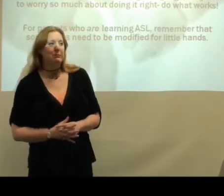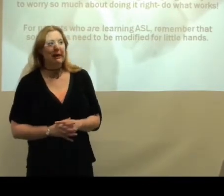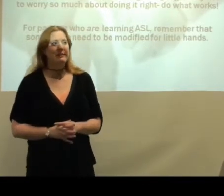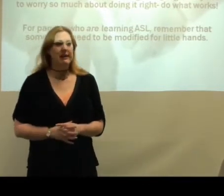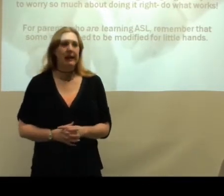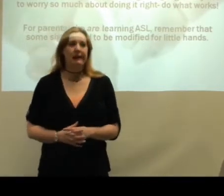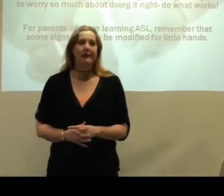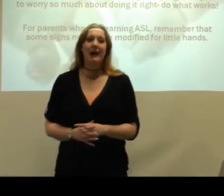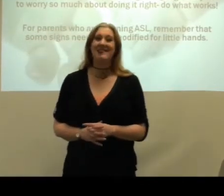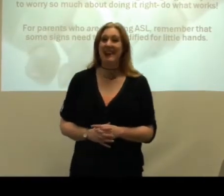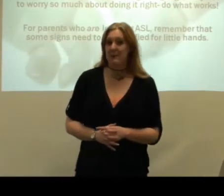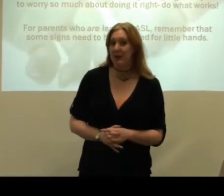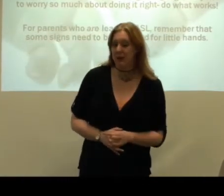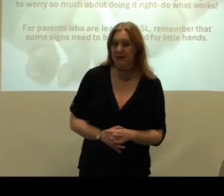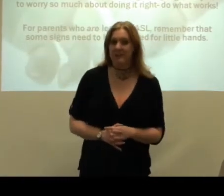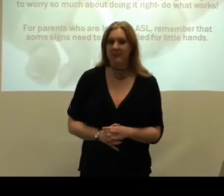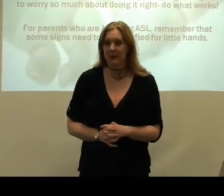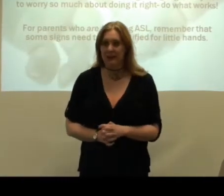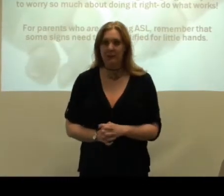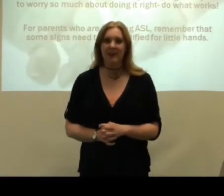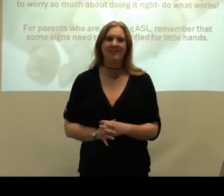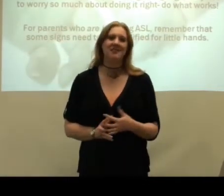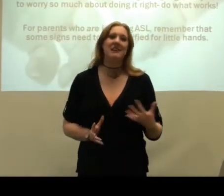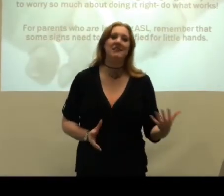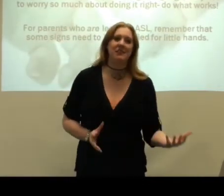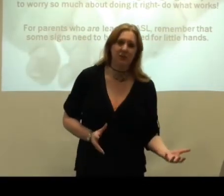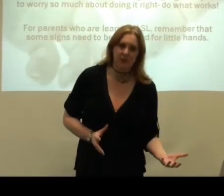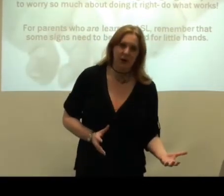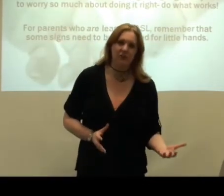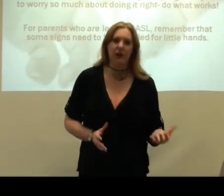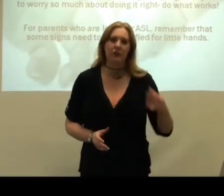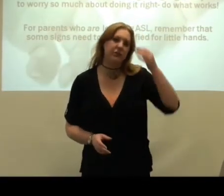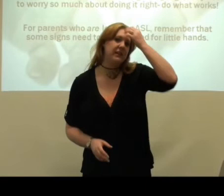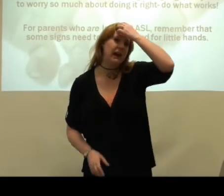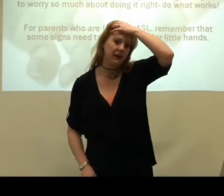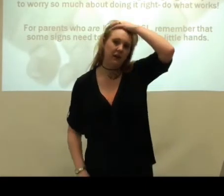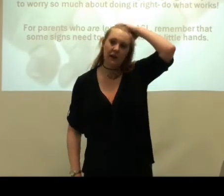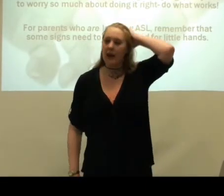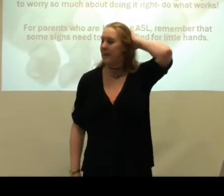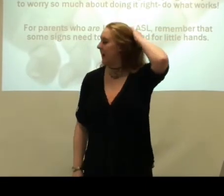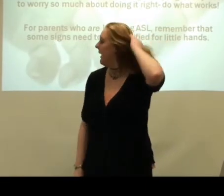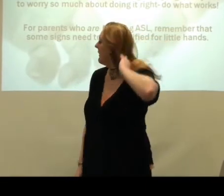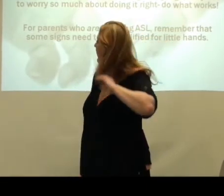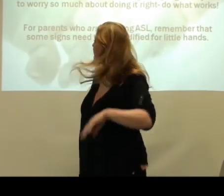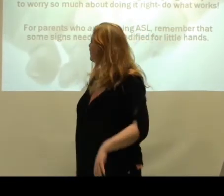might say a name a little bit differently because it's easier for a child to say and that kind of thing.